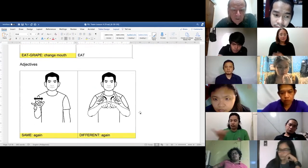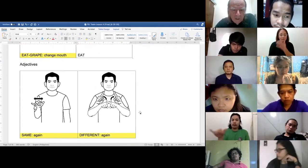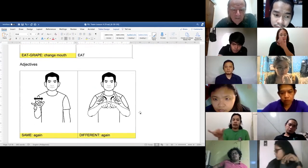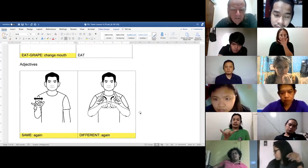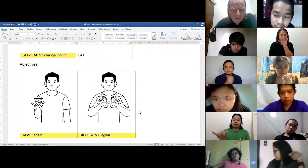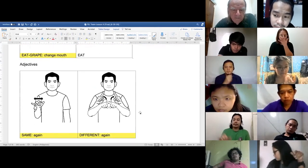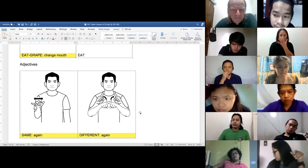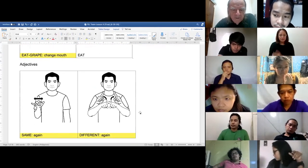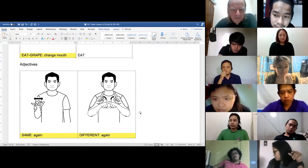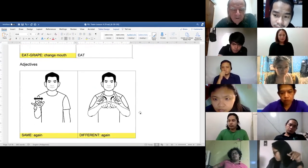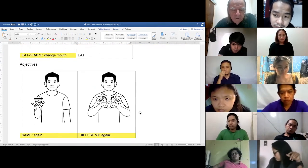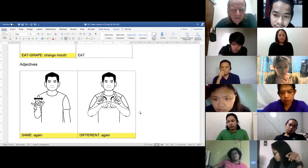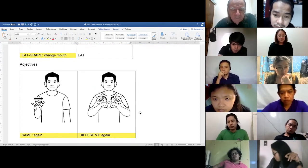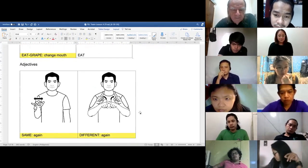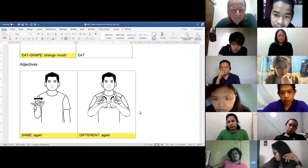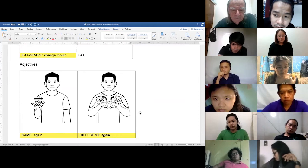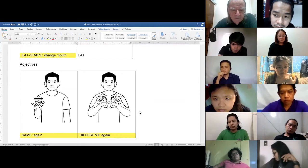Same and different. Okay.